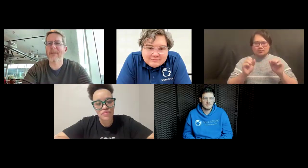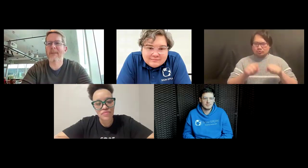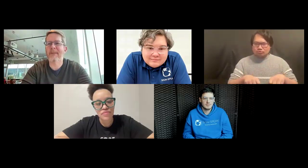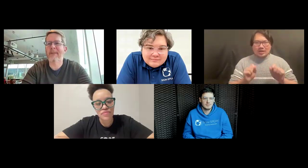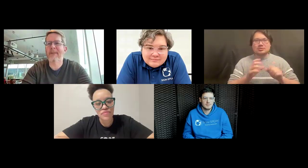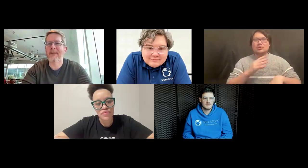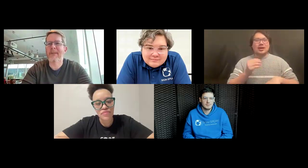but